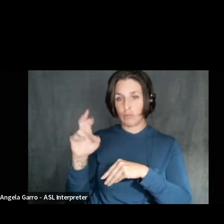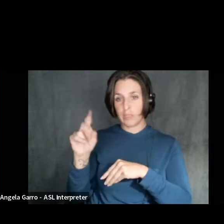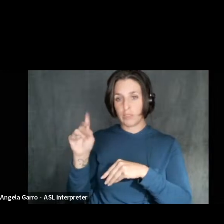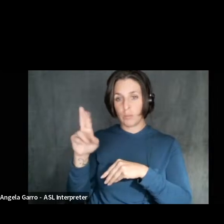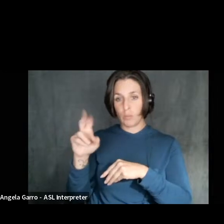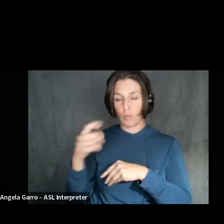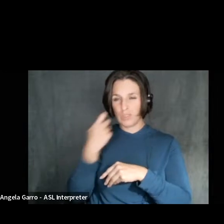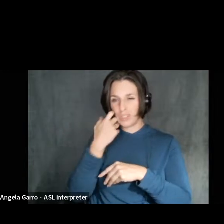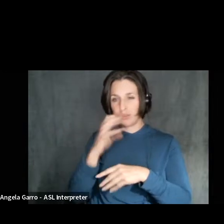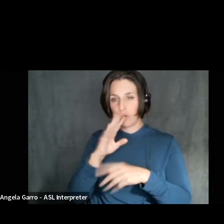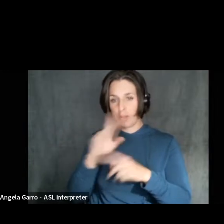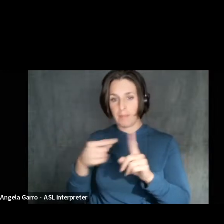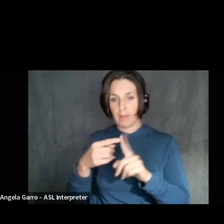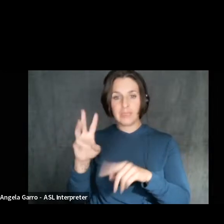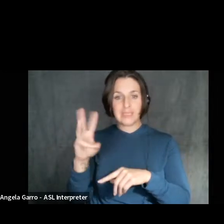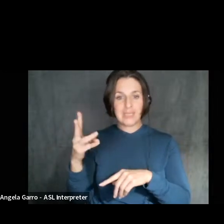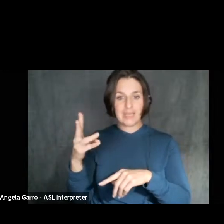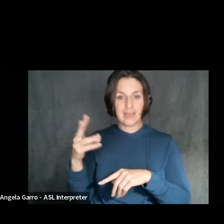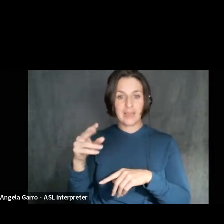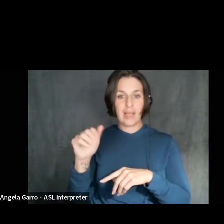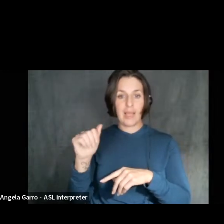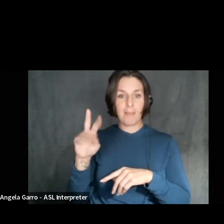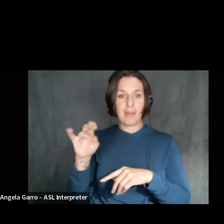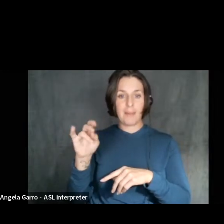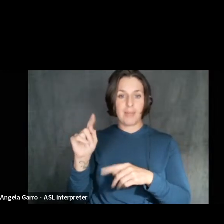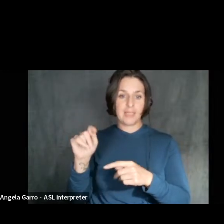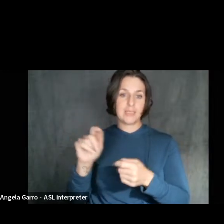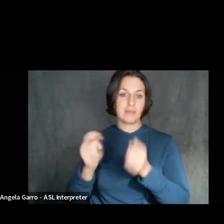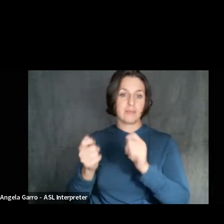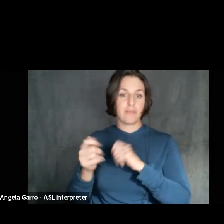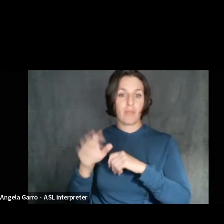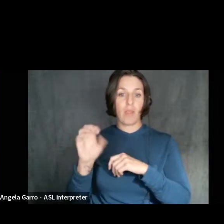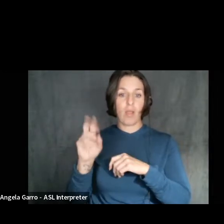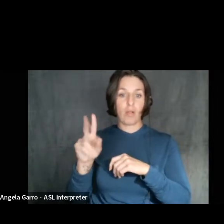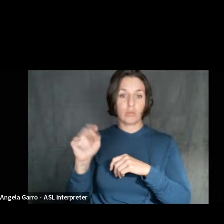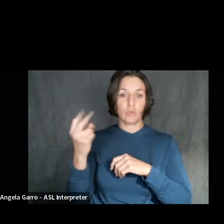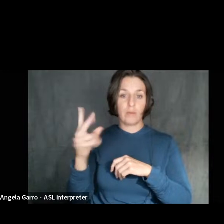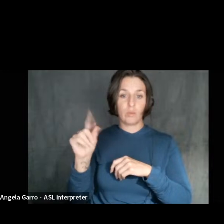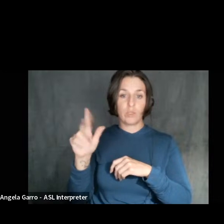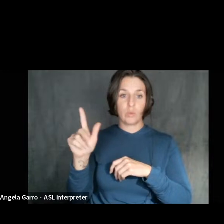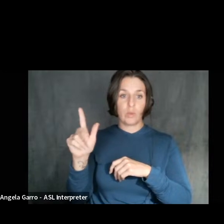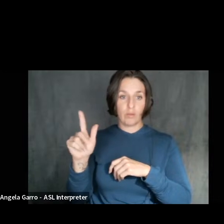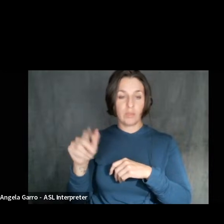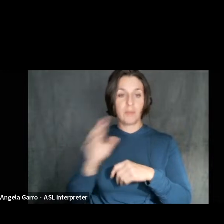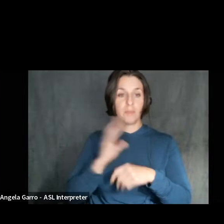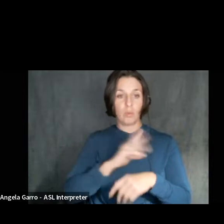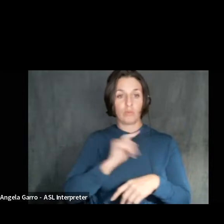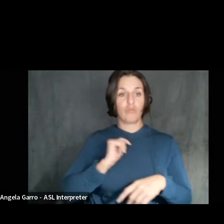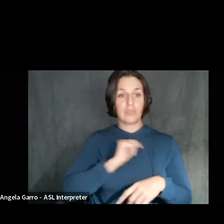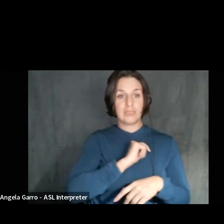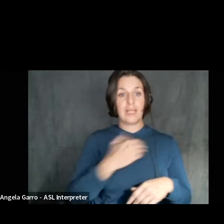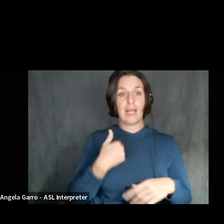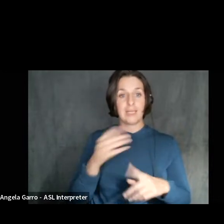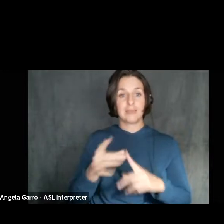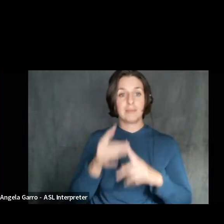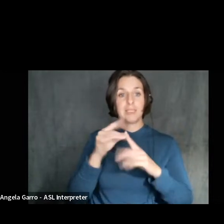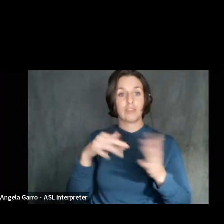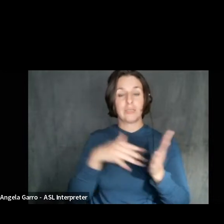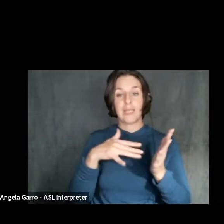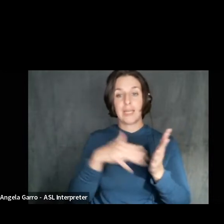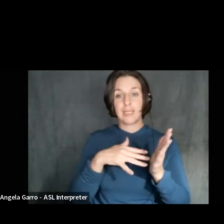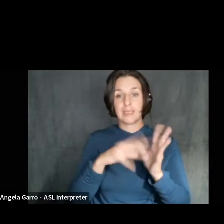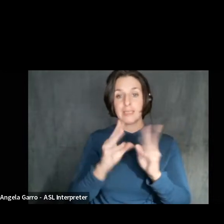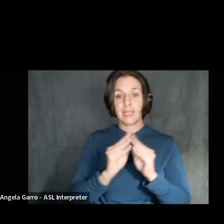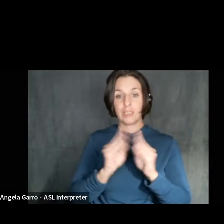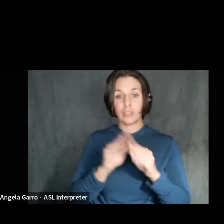6th Amendment. And on October 12th, 2023, the Board of Trustees had a special study session